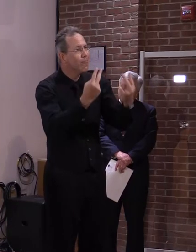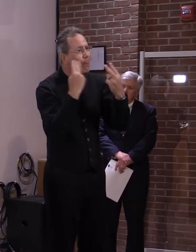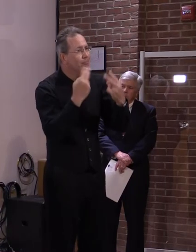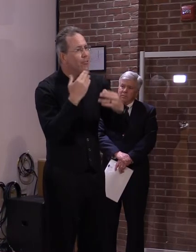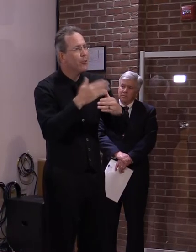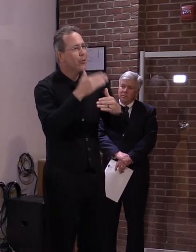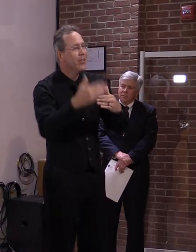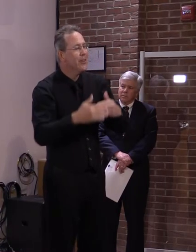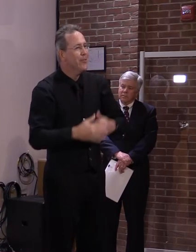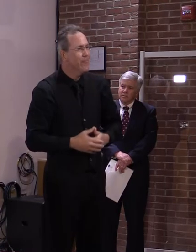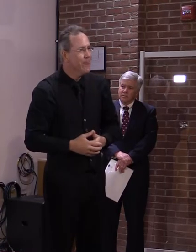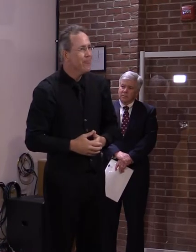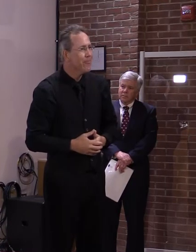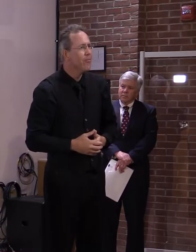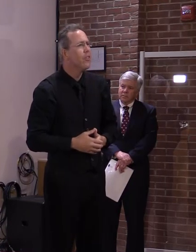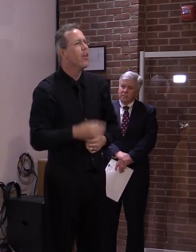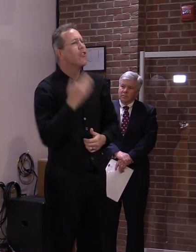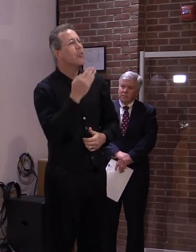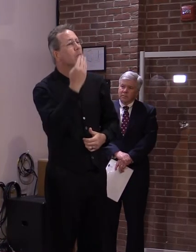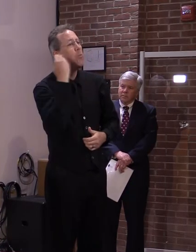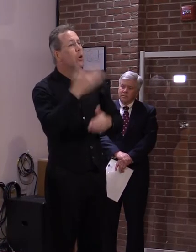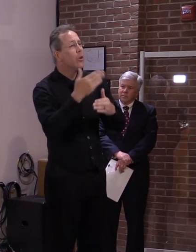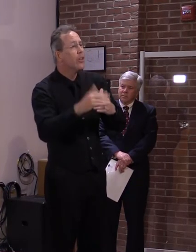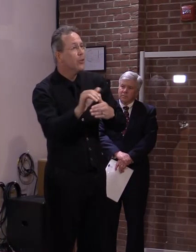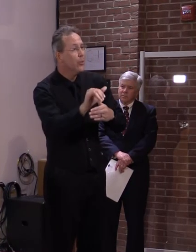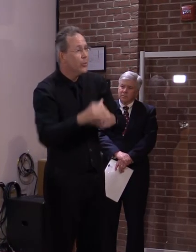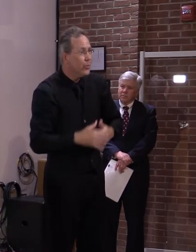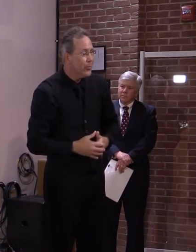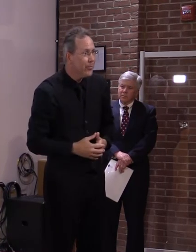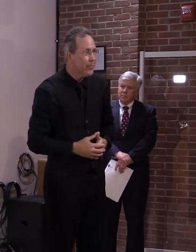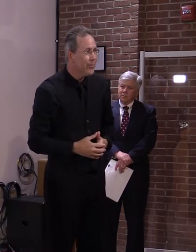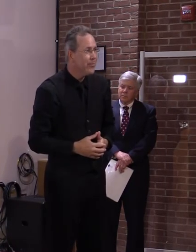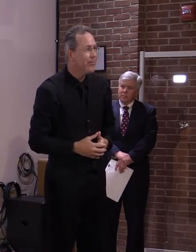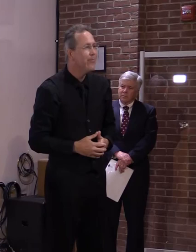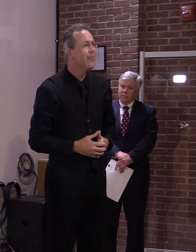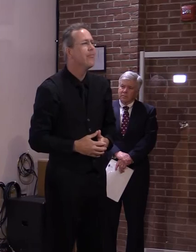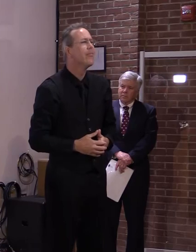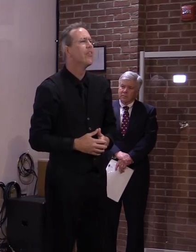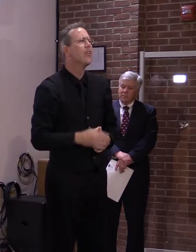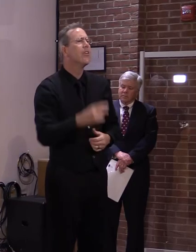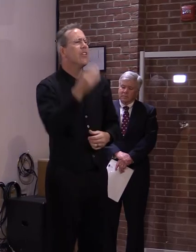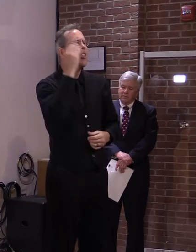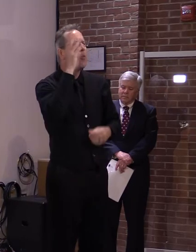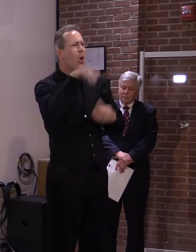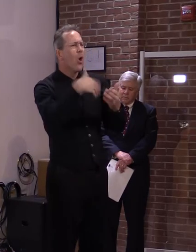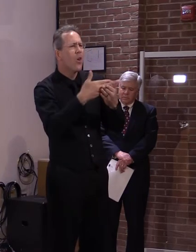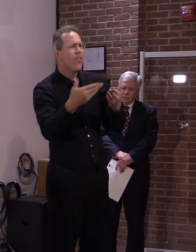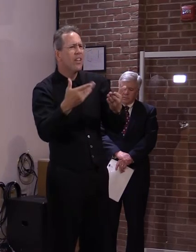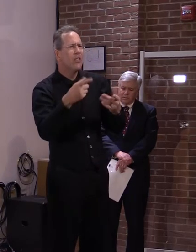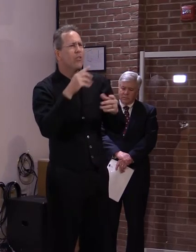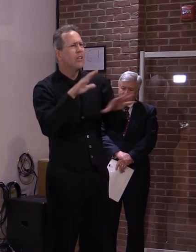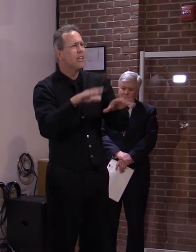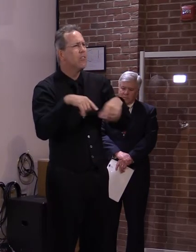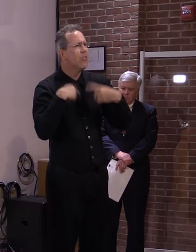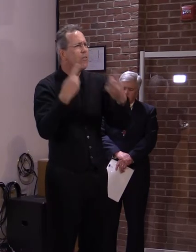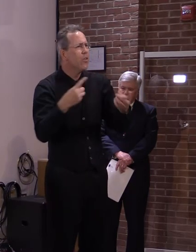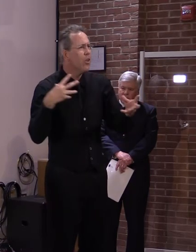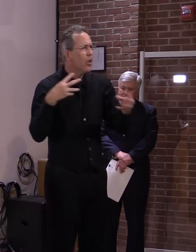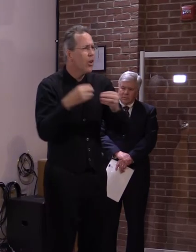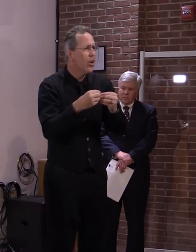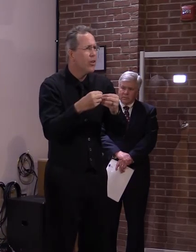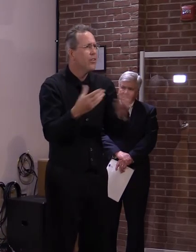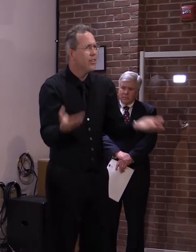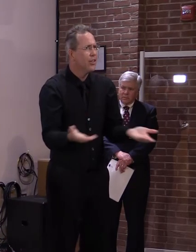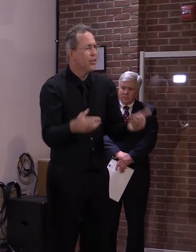over the next 3 days, and reflect on all the good things we have here at this point in